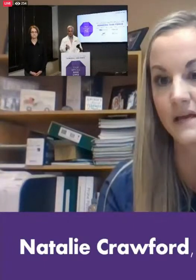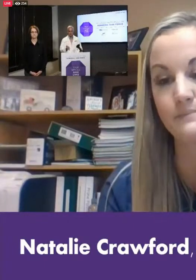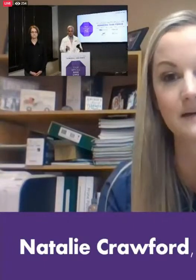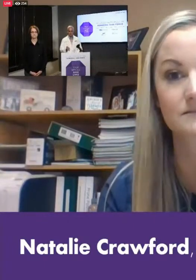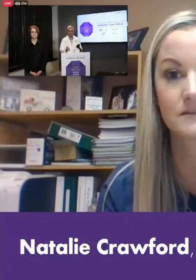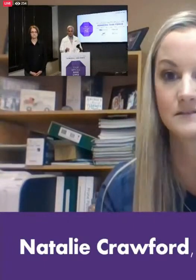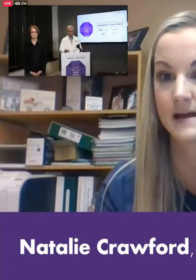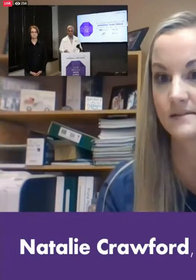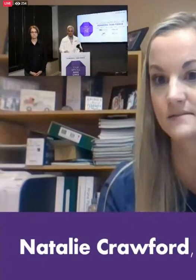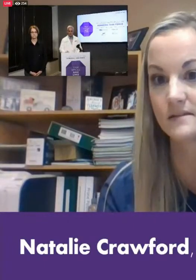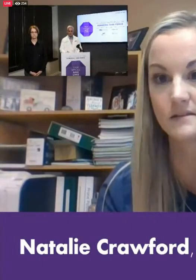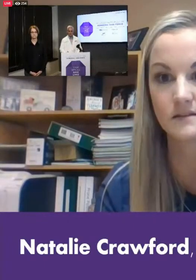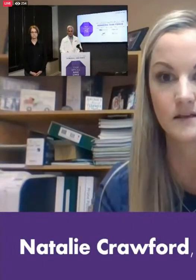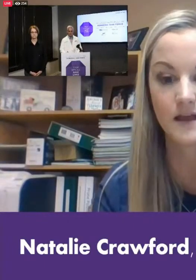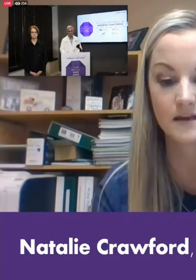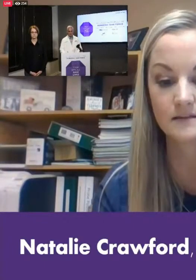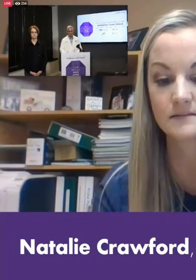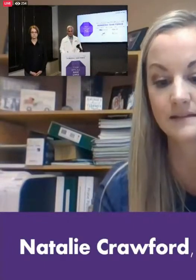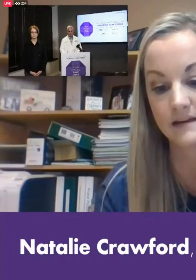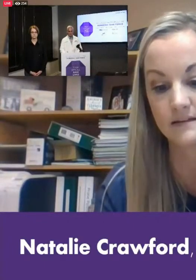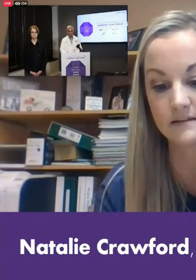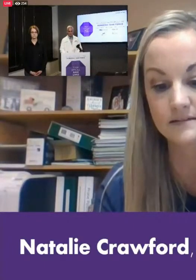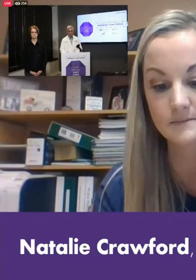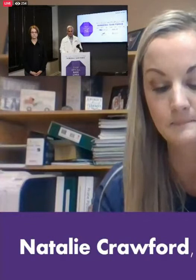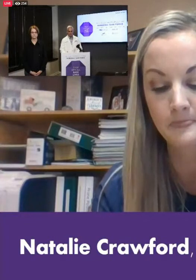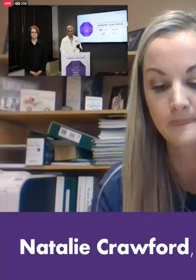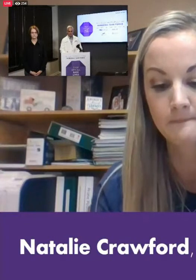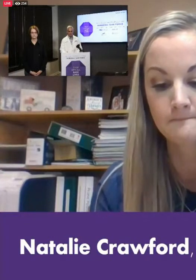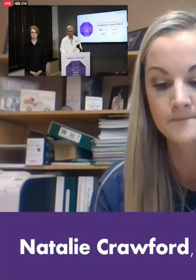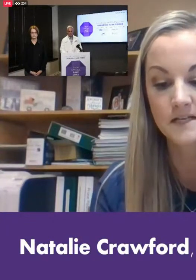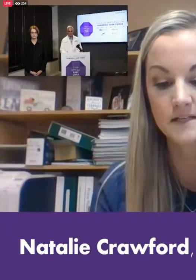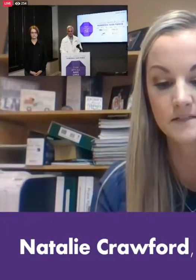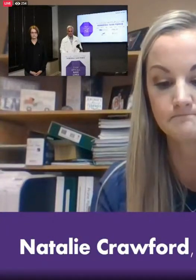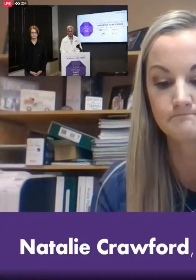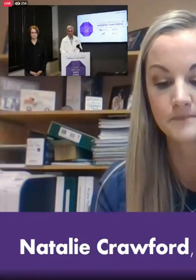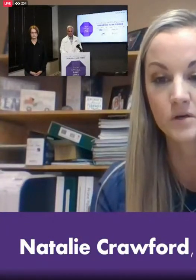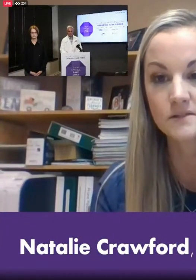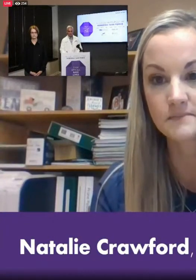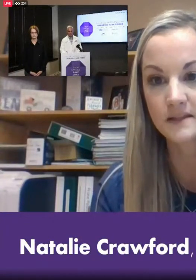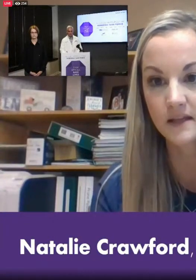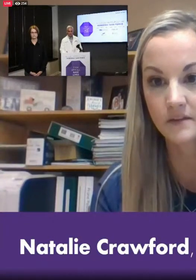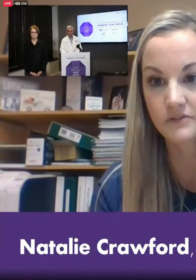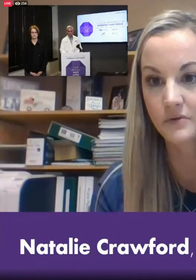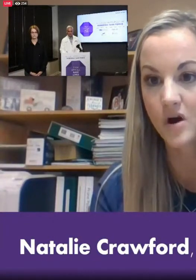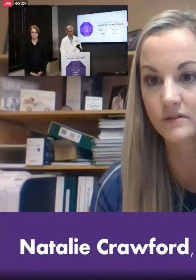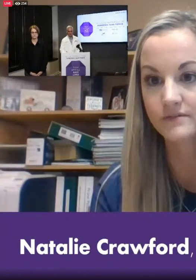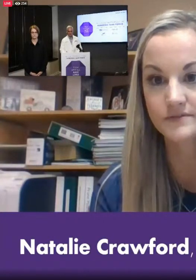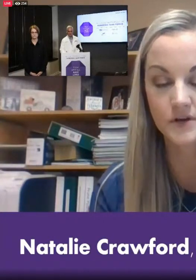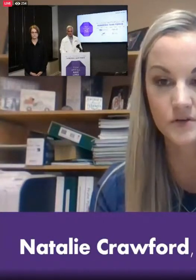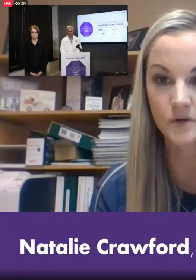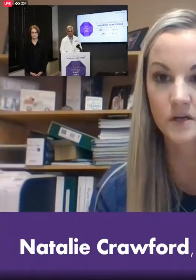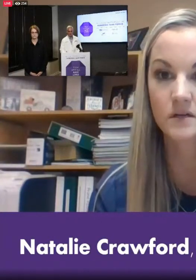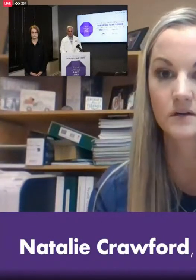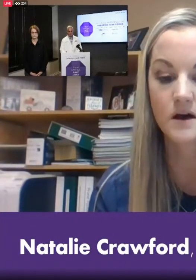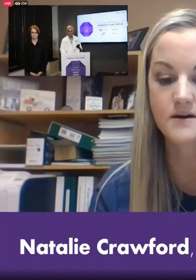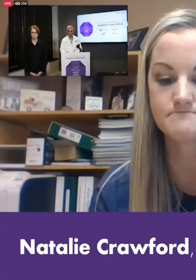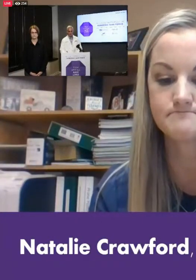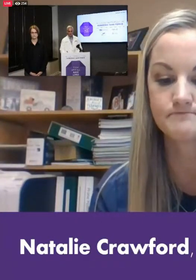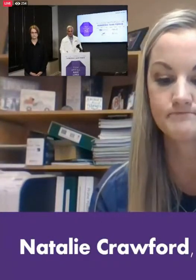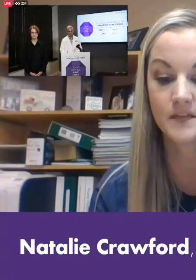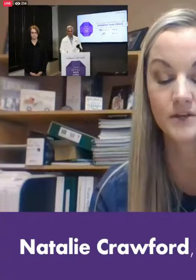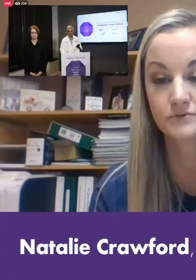to, at best, get SATs in the 80s and 90s. Ultimately, through all of this hard